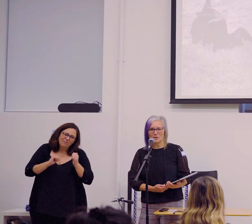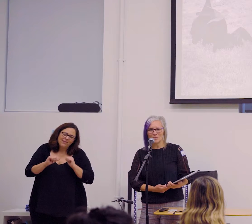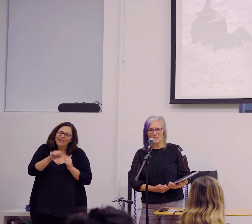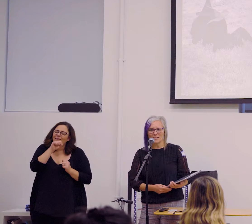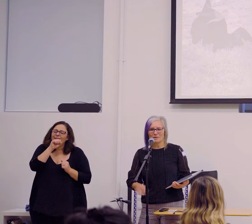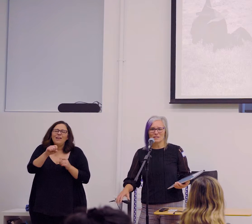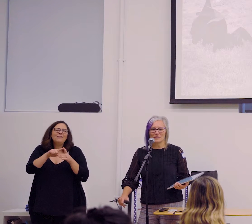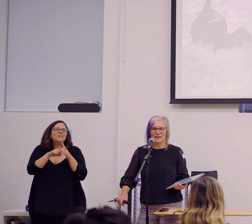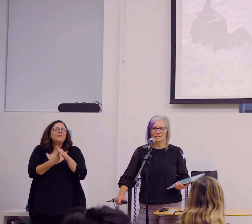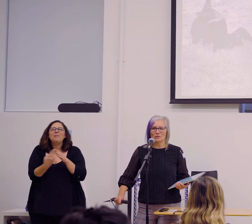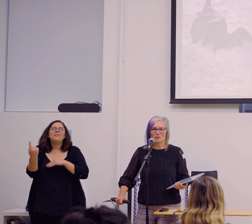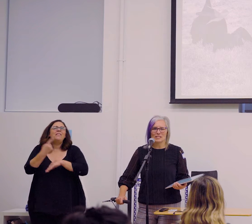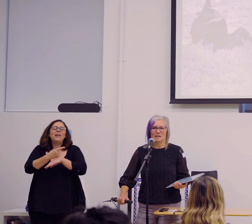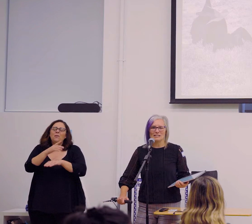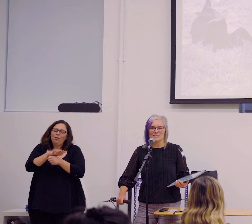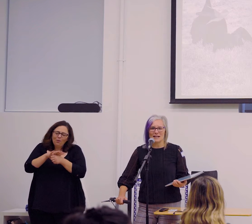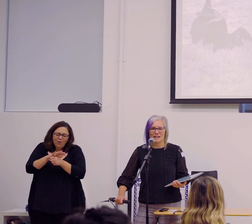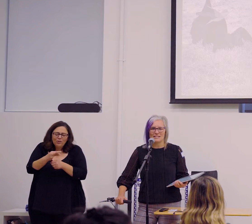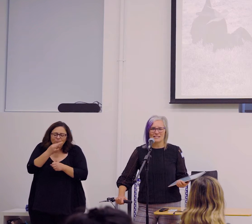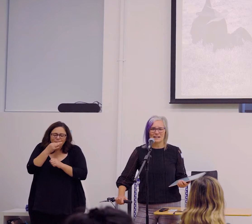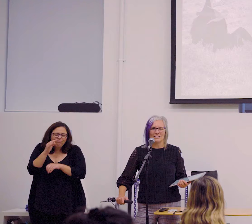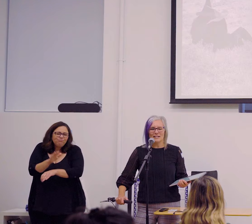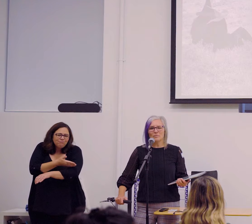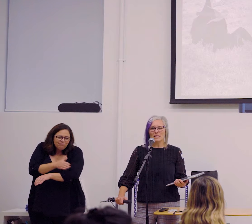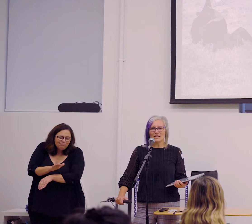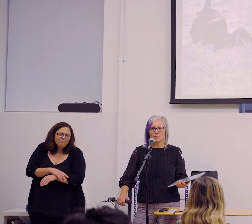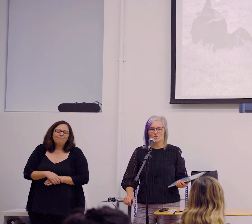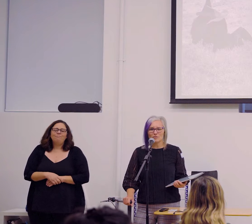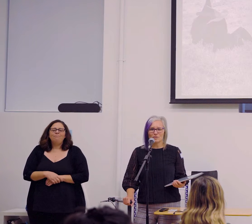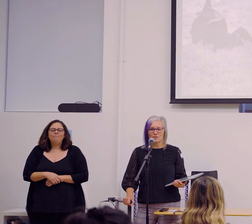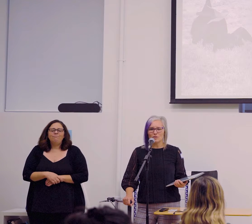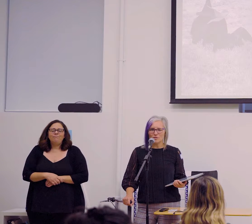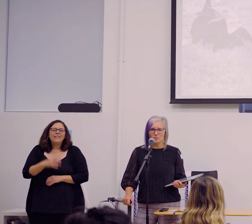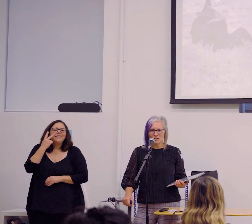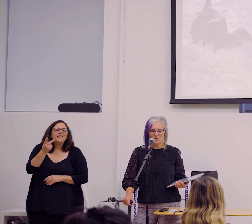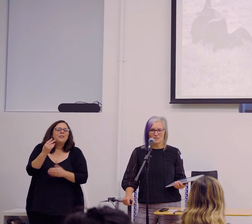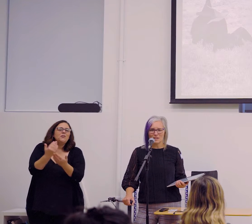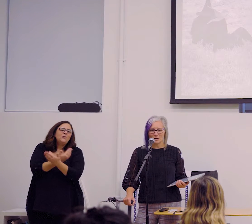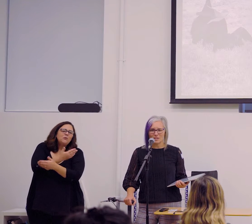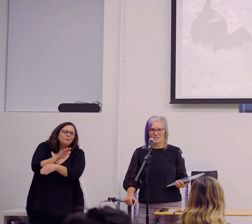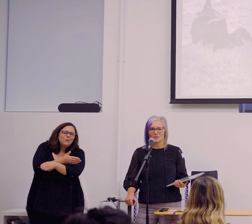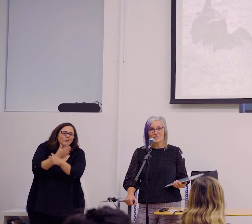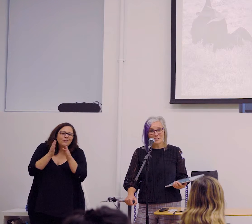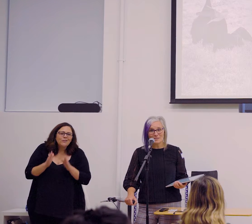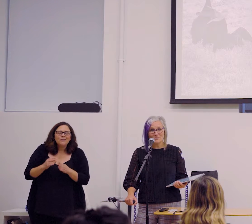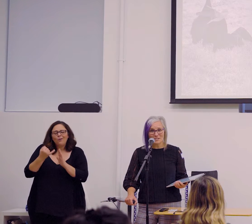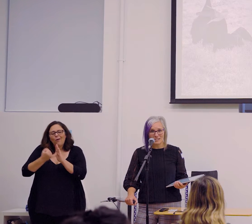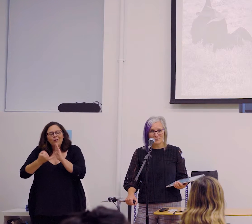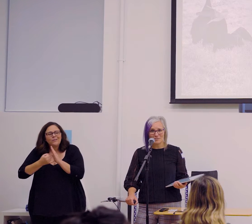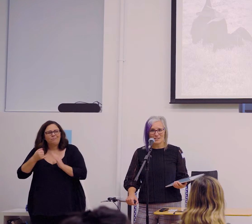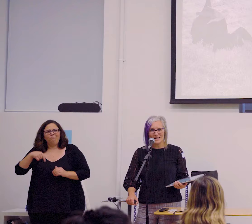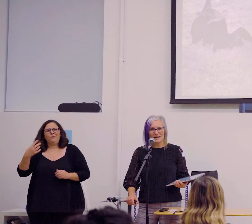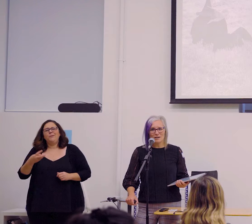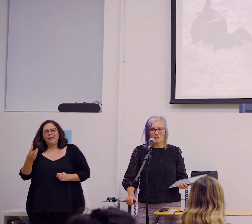love starting my day with local talent and being introduced to new musicians and artists in our city. So